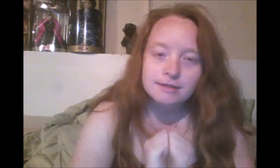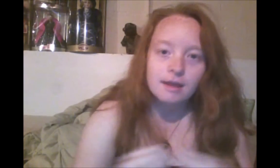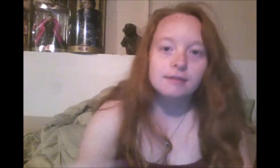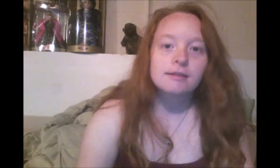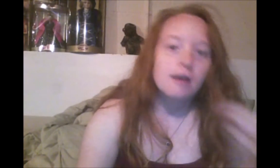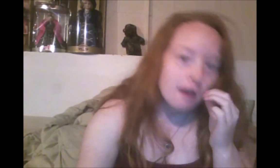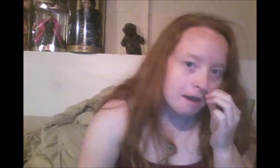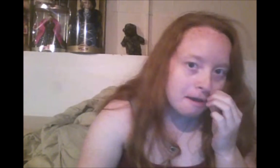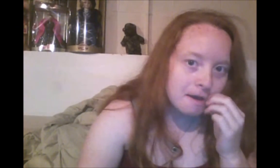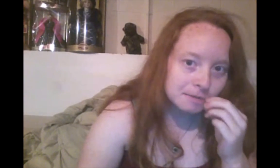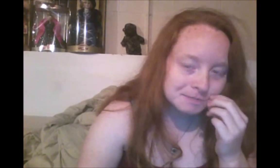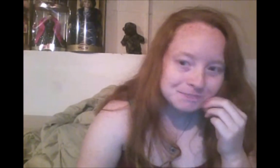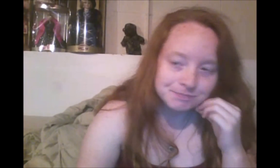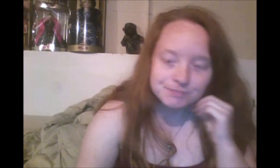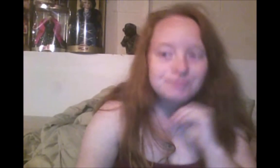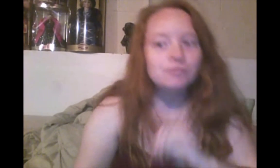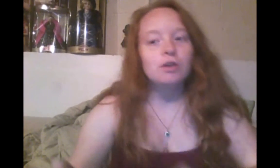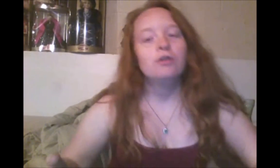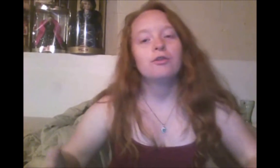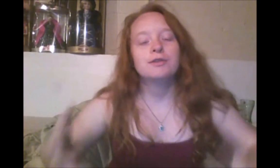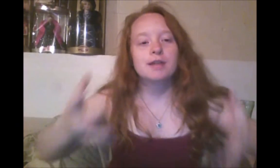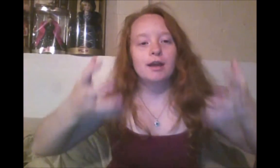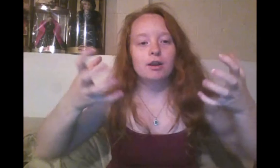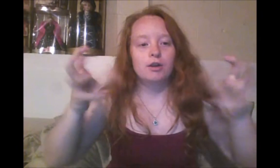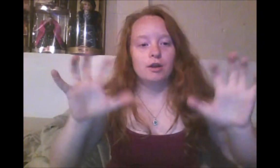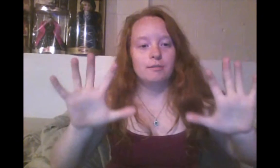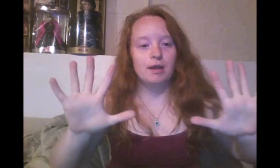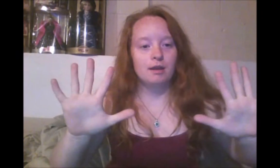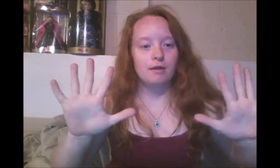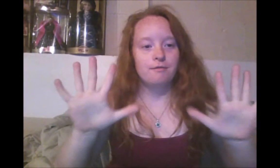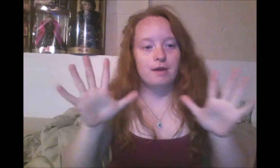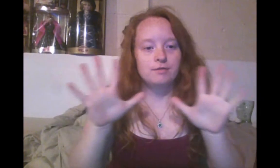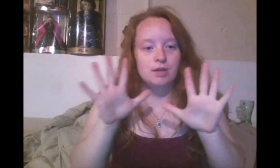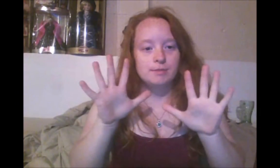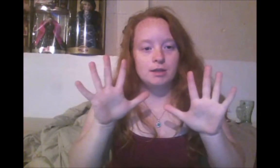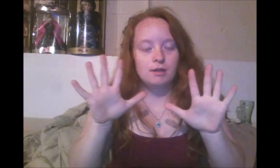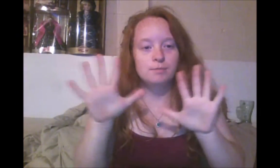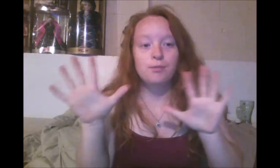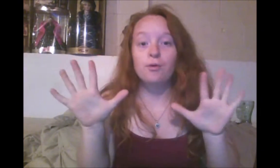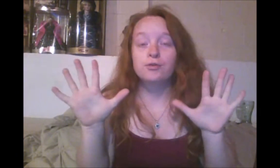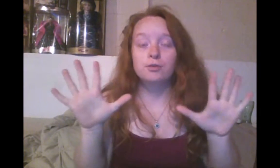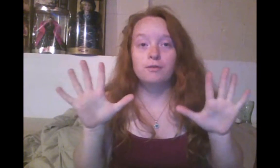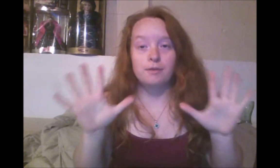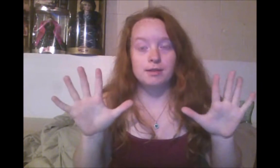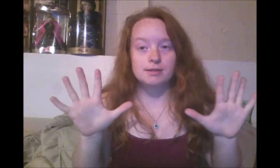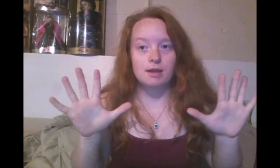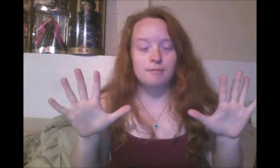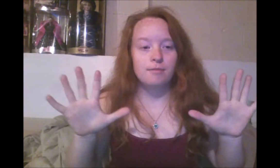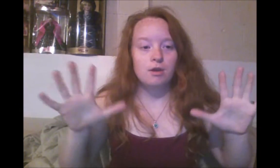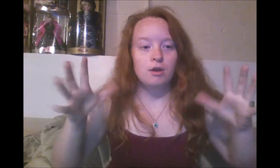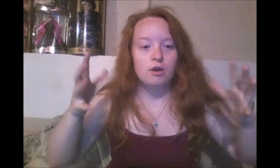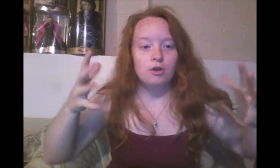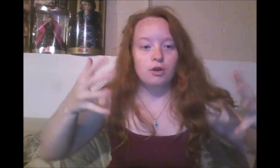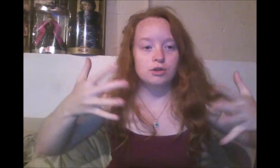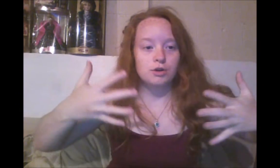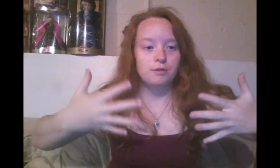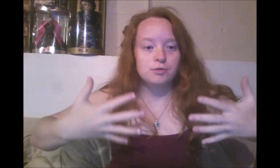signs. So for tiger, you're going to make 5 shapes again, bolt 2 of them this time. You're going to turn them towards